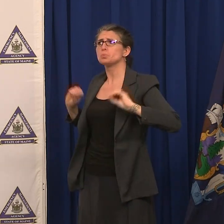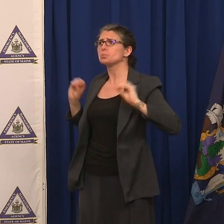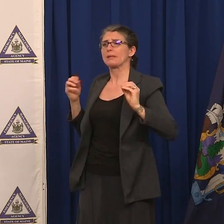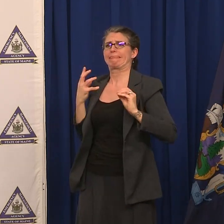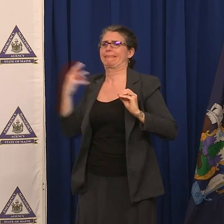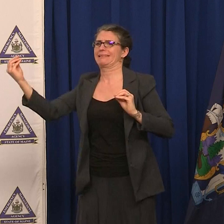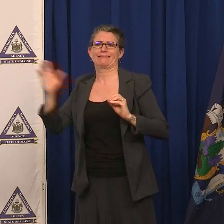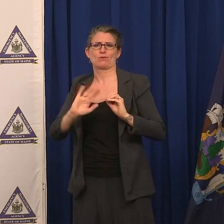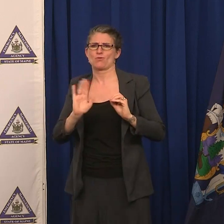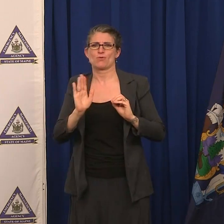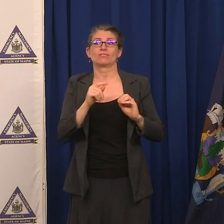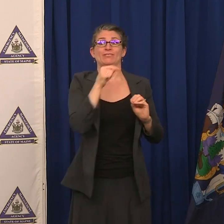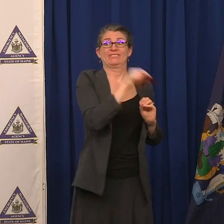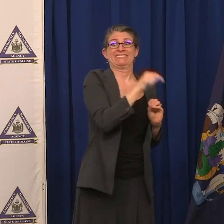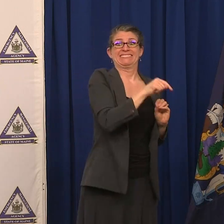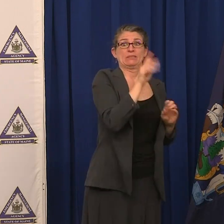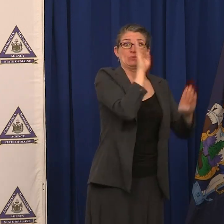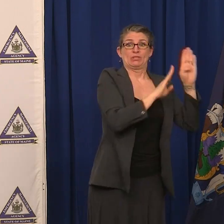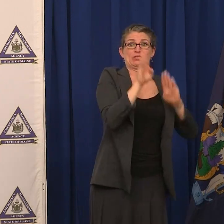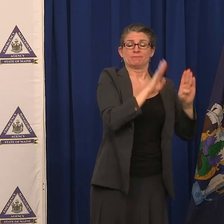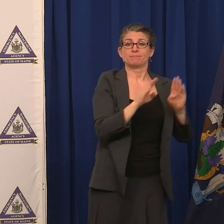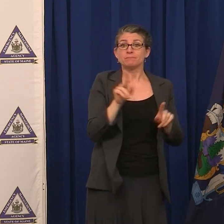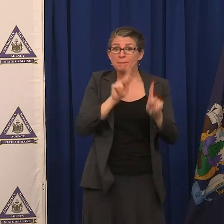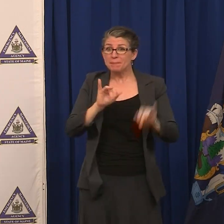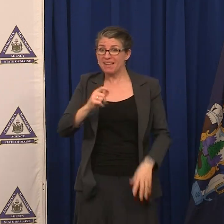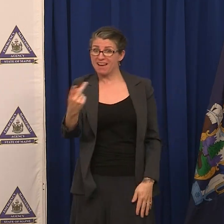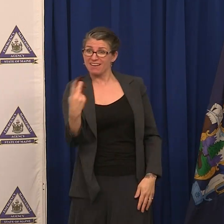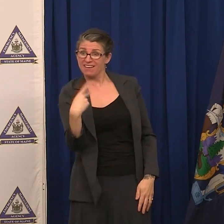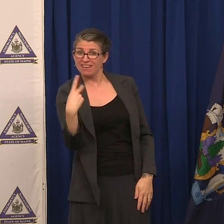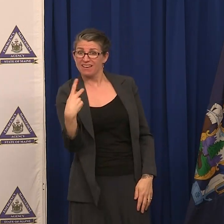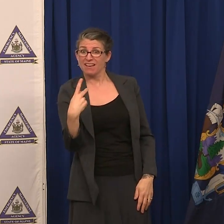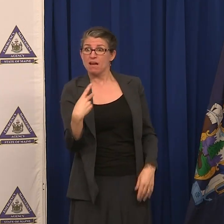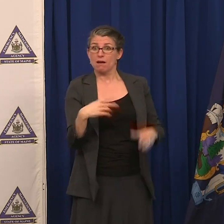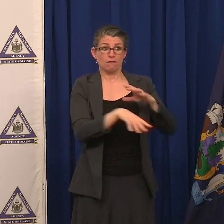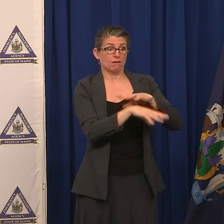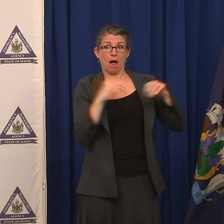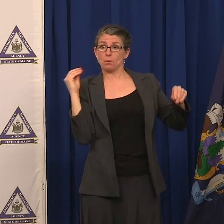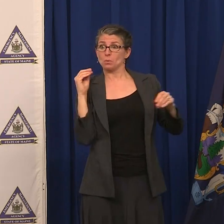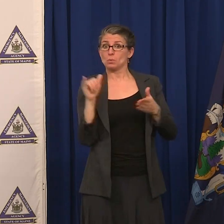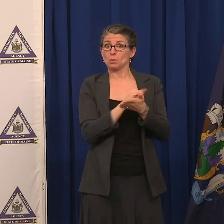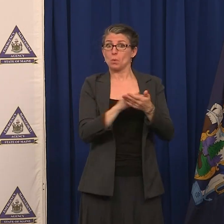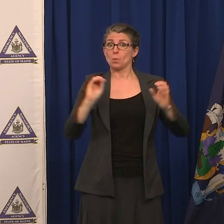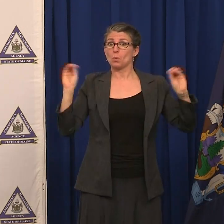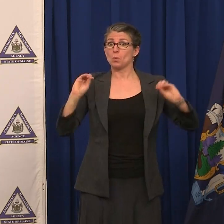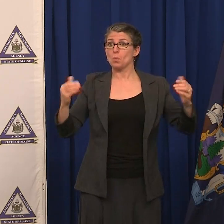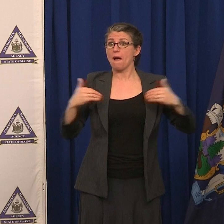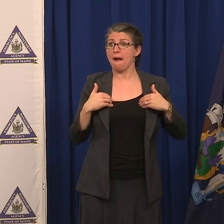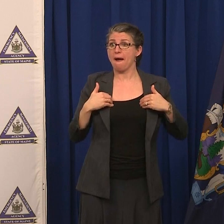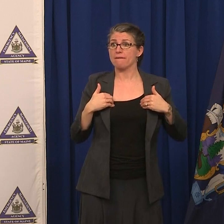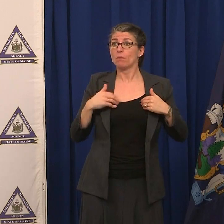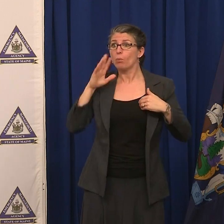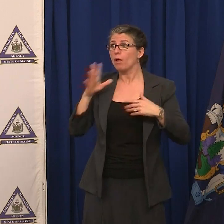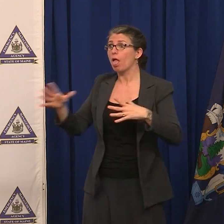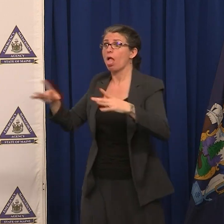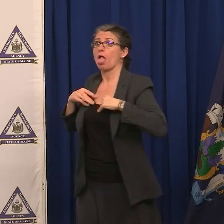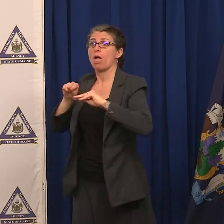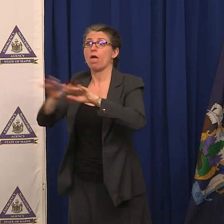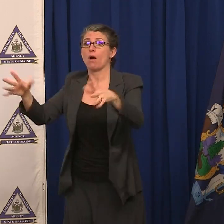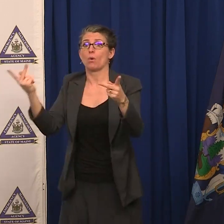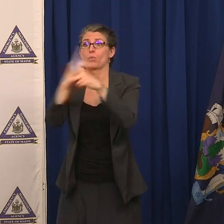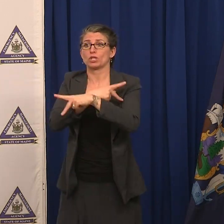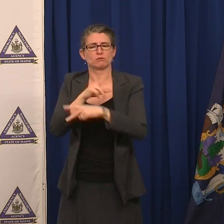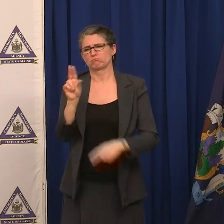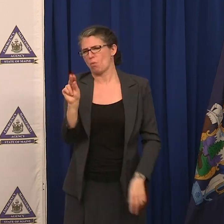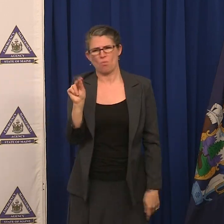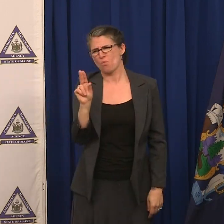data that were just presented on Friday. Maybe not this minute, but there's new data that have come out about this differential risk. And